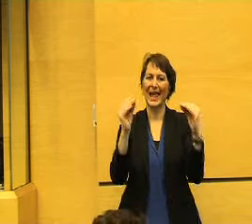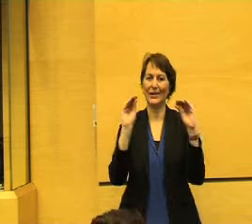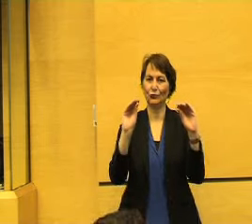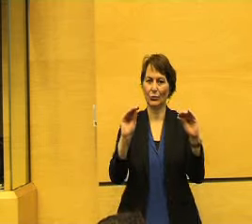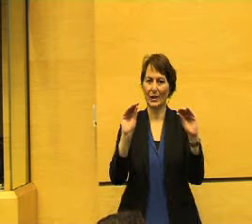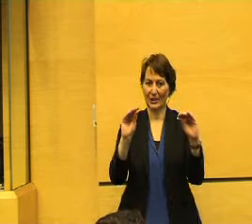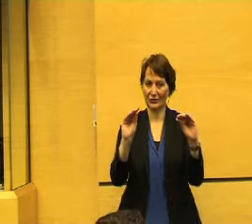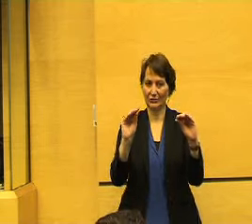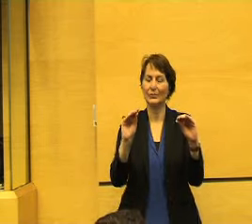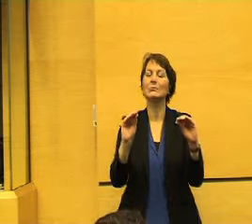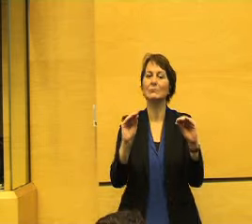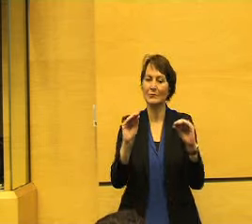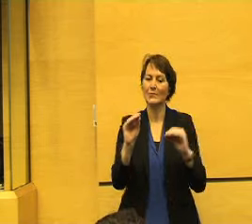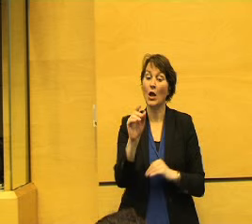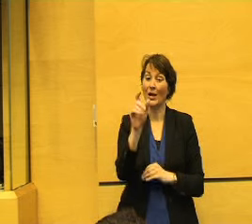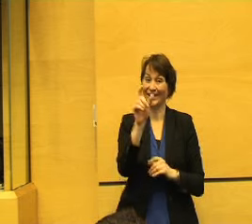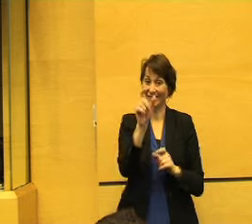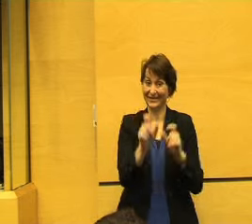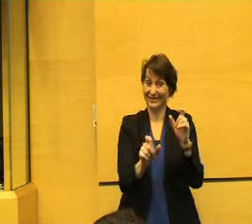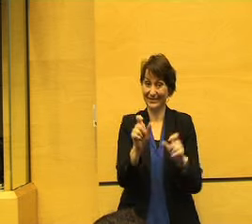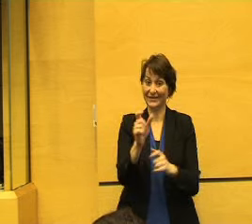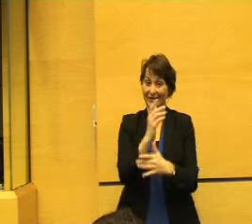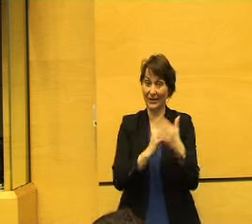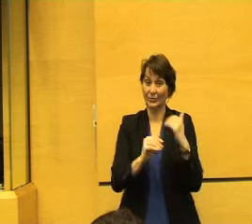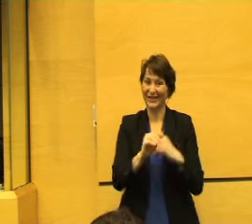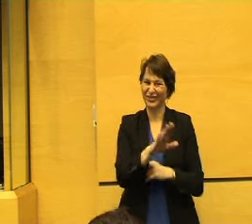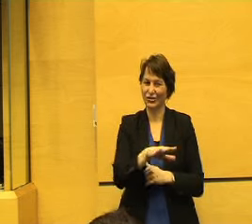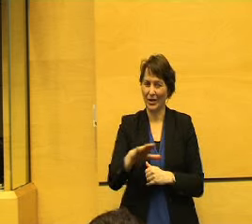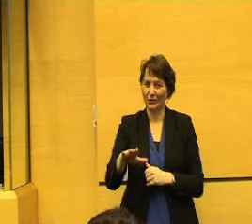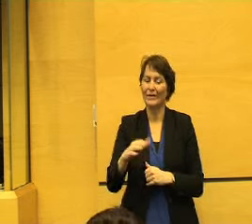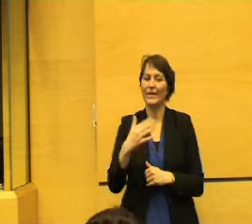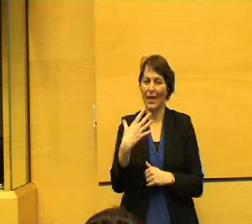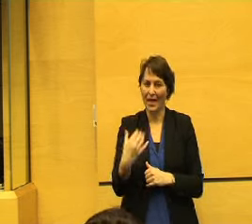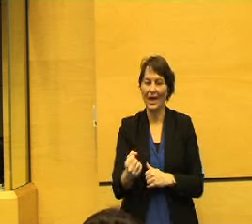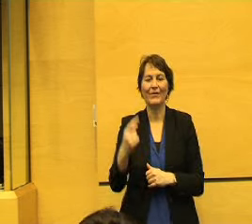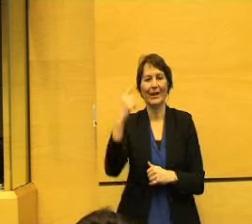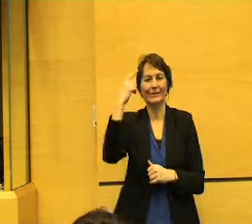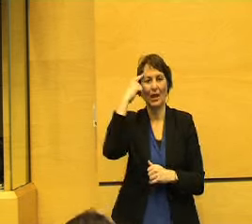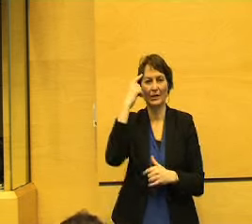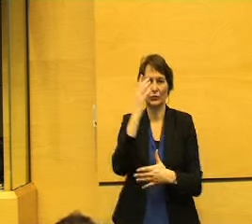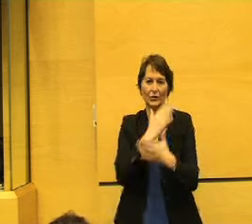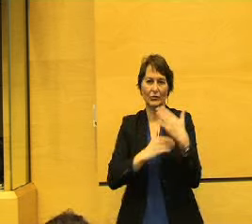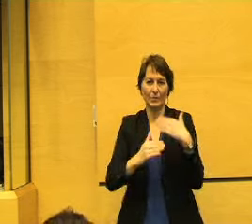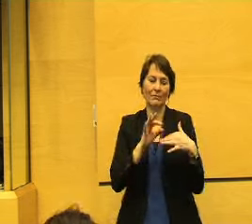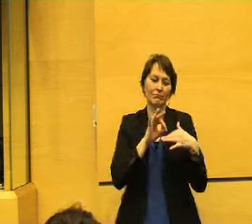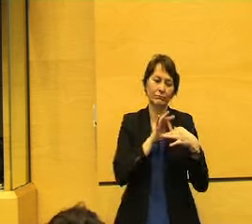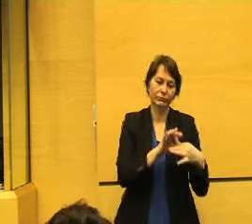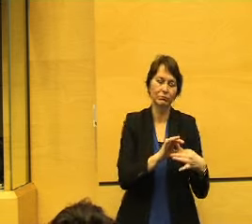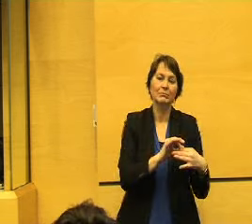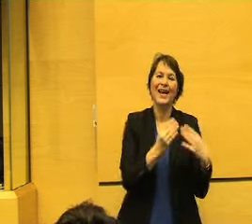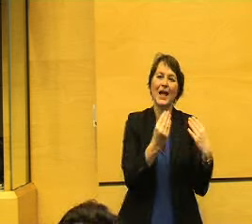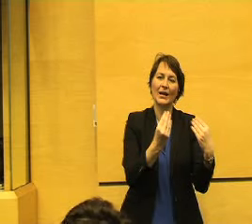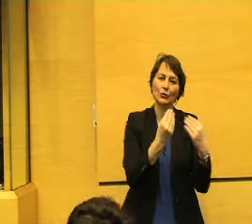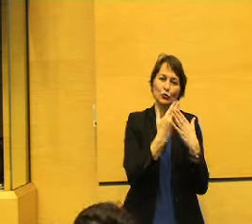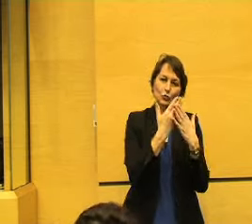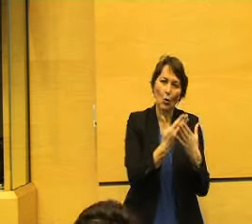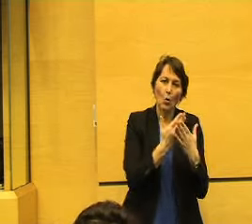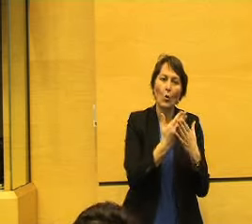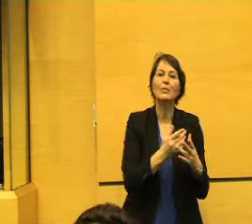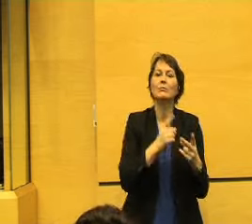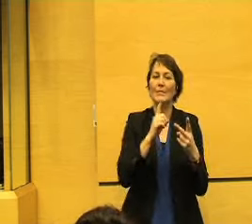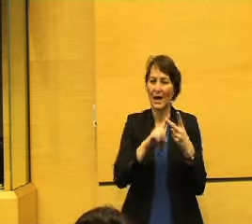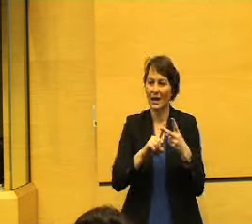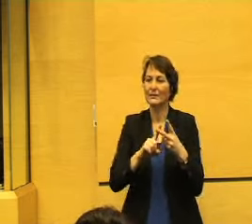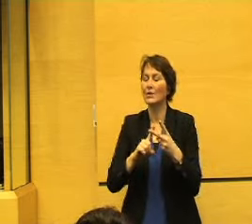with intellectual disability in boarding school and corporal punishment on